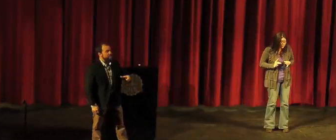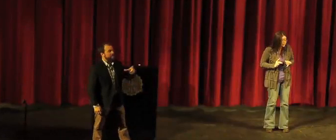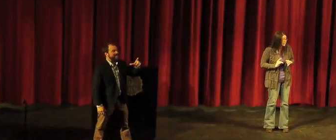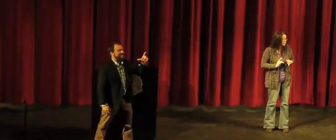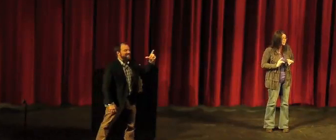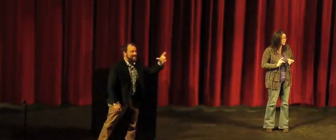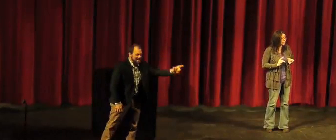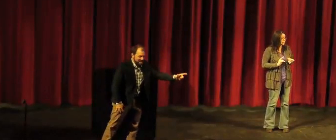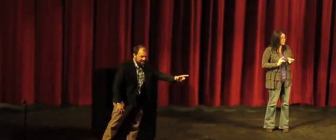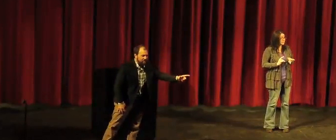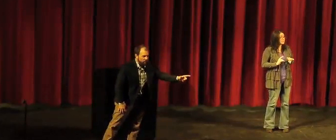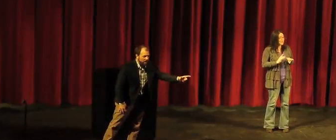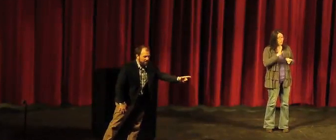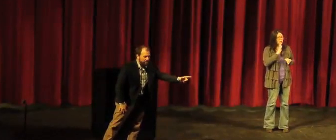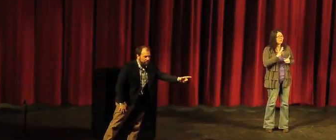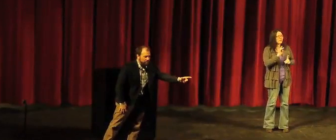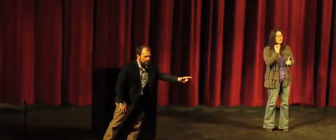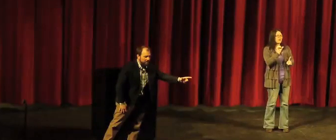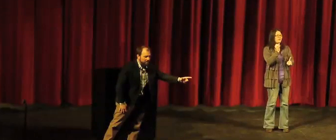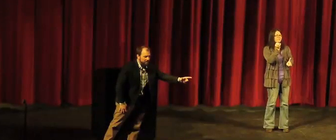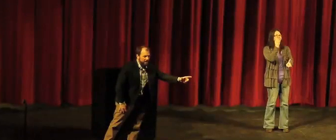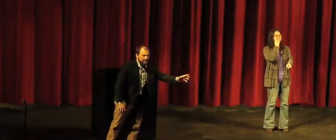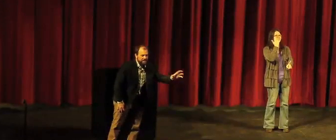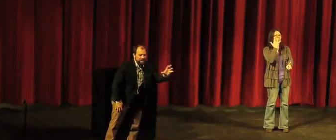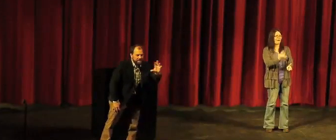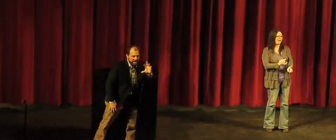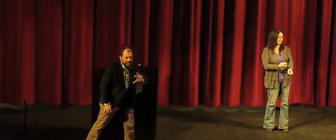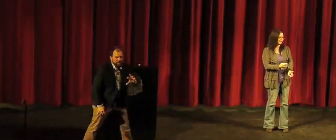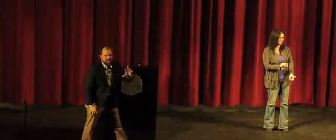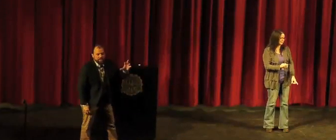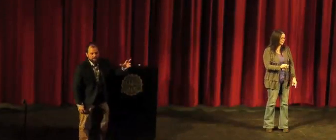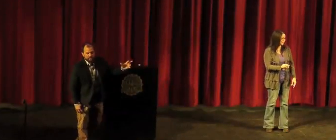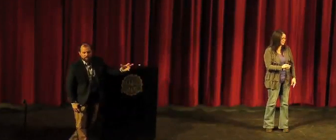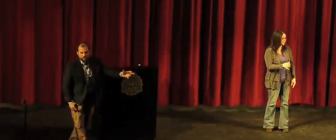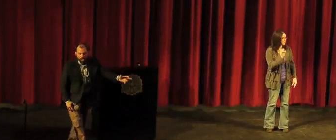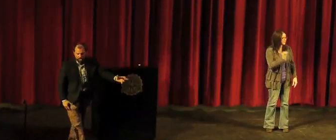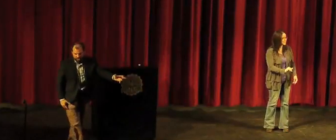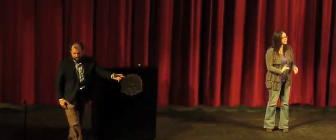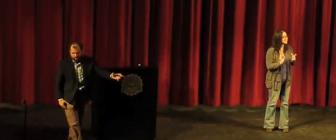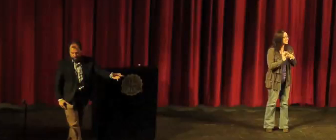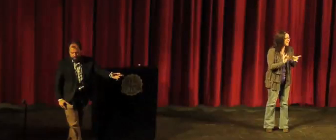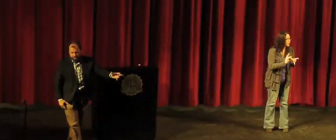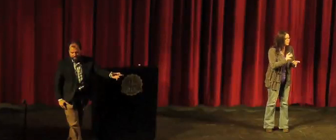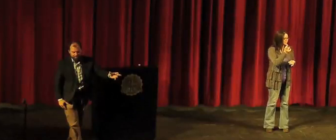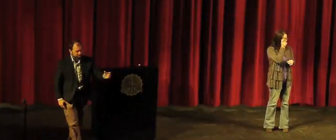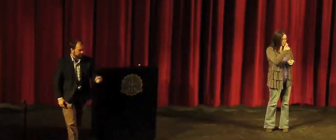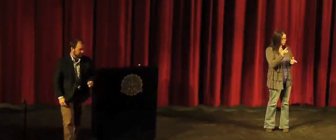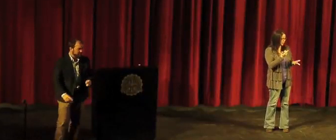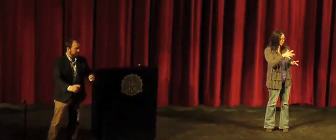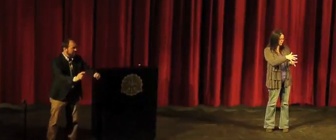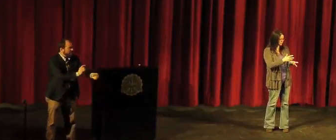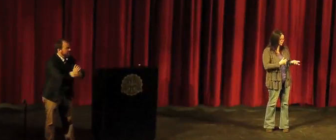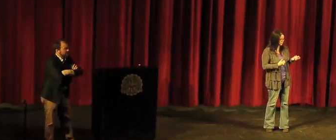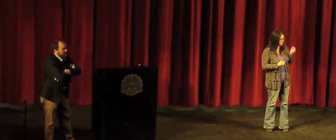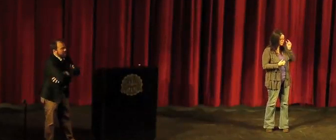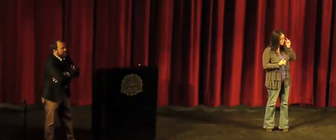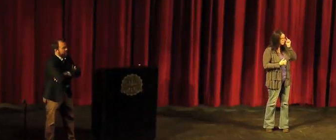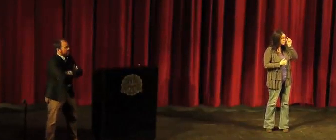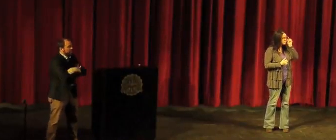that then makes sense of why he would do that. It is a narrative logic, you could say.